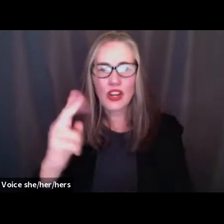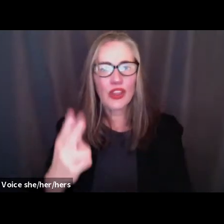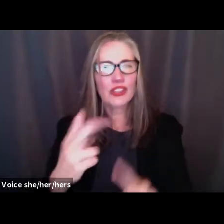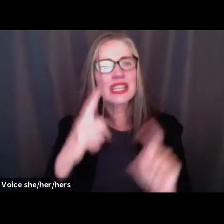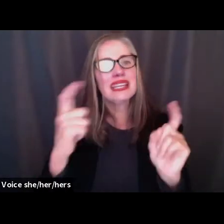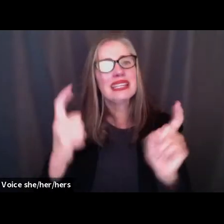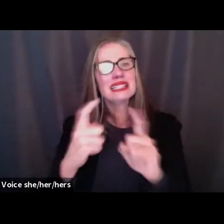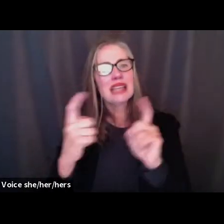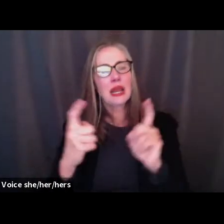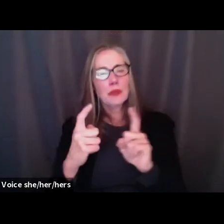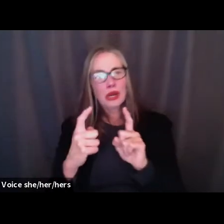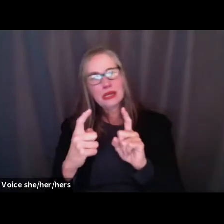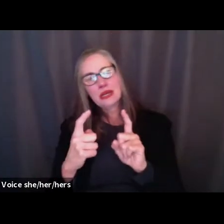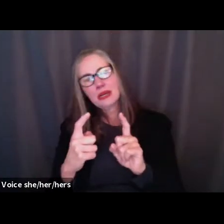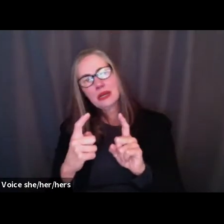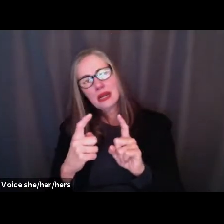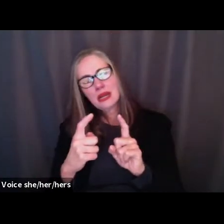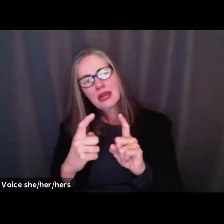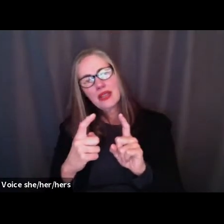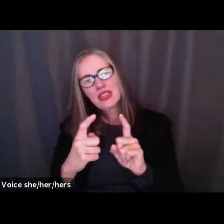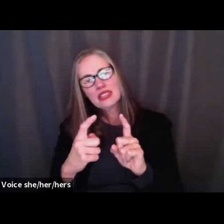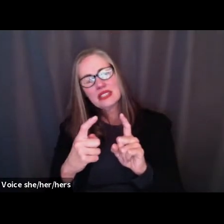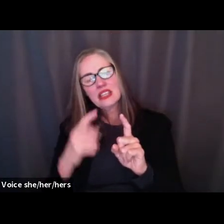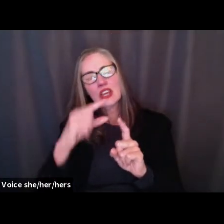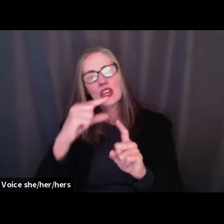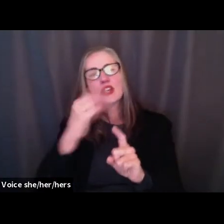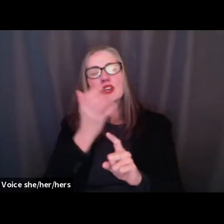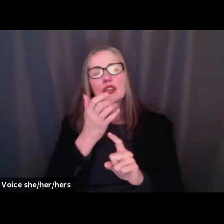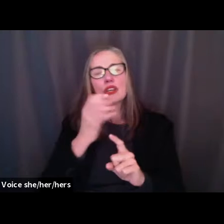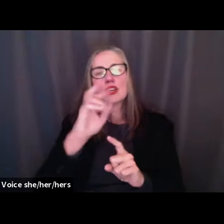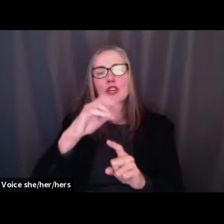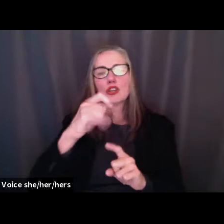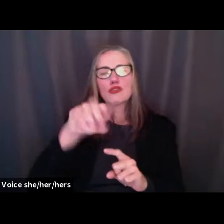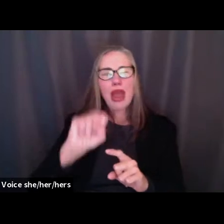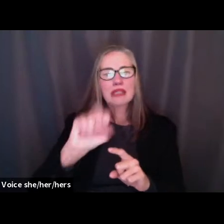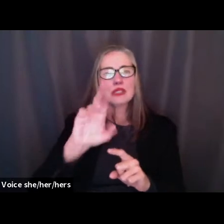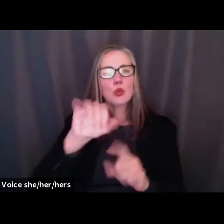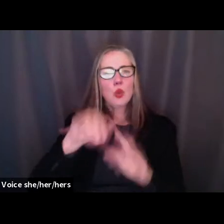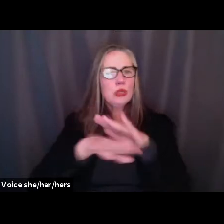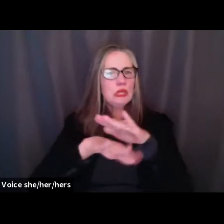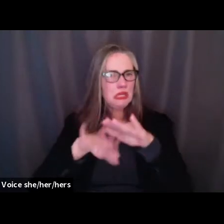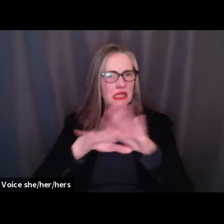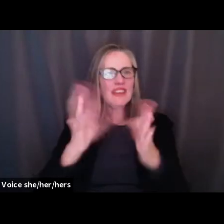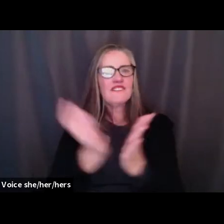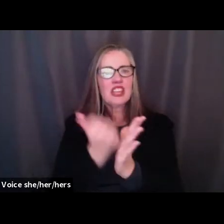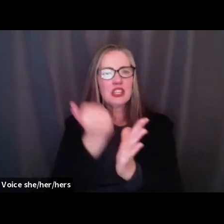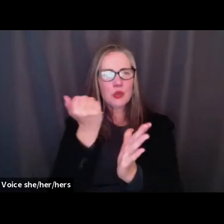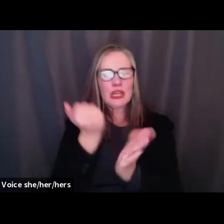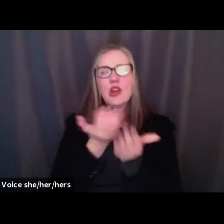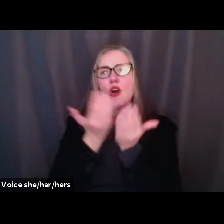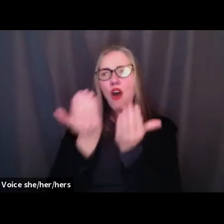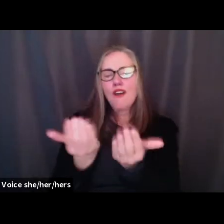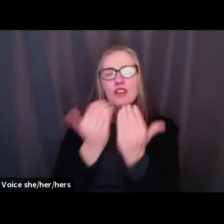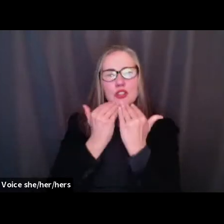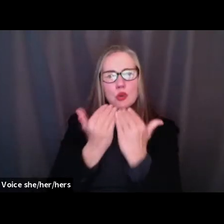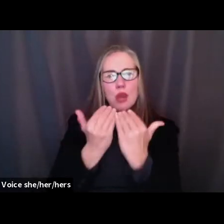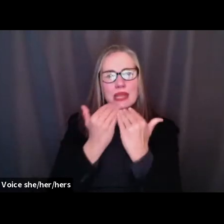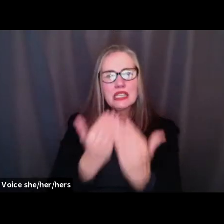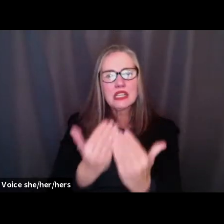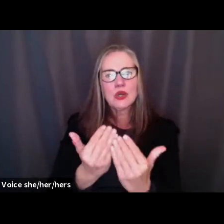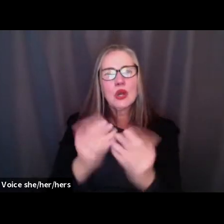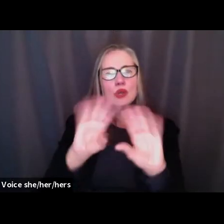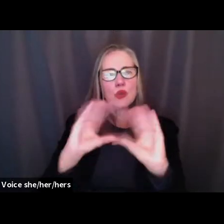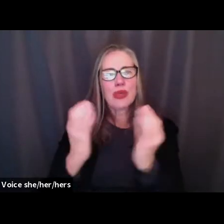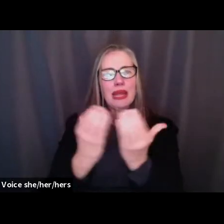celebrated the grassroots victory, offered gratitude to our affiliate clubs who helped defeat the